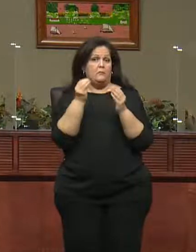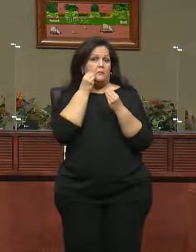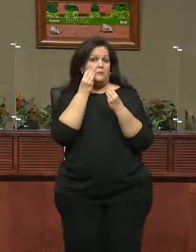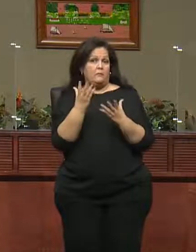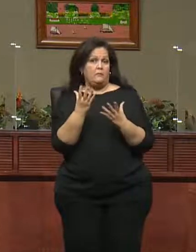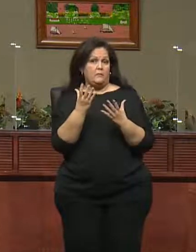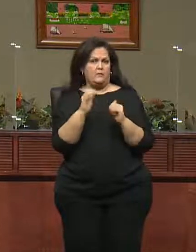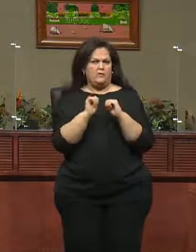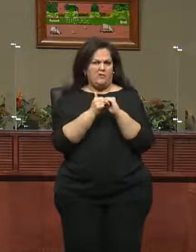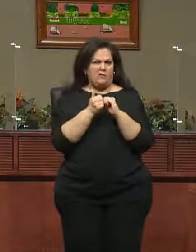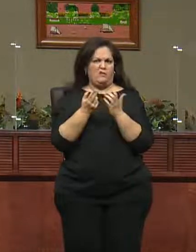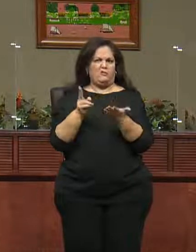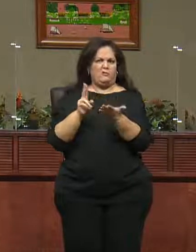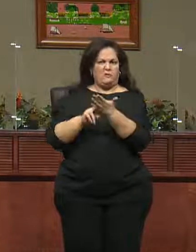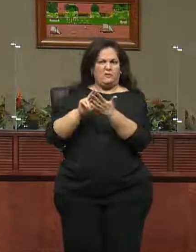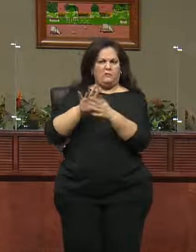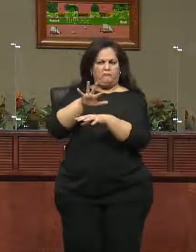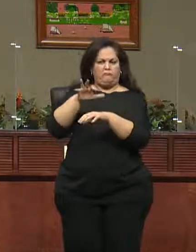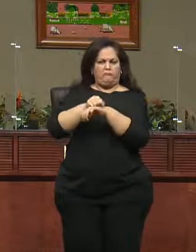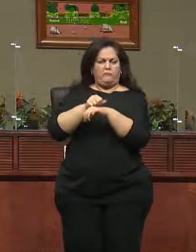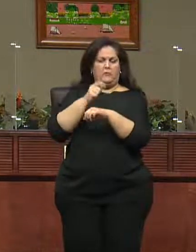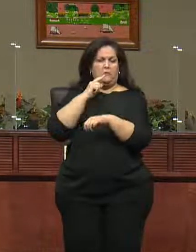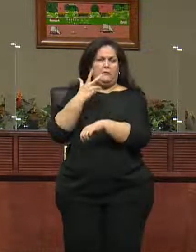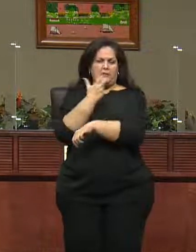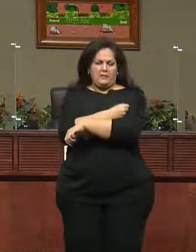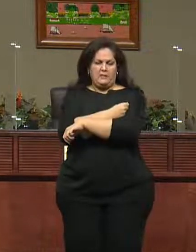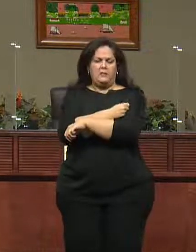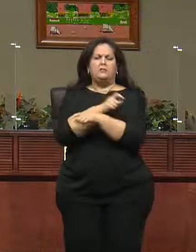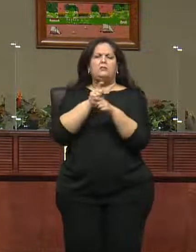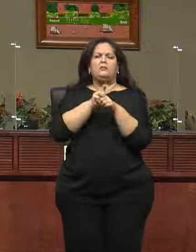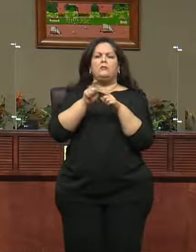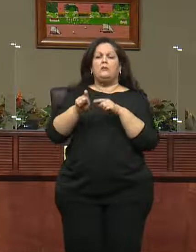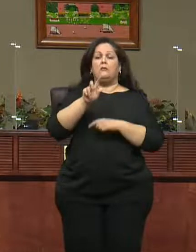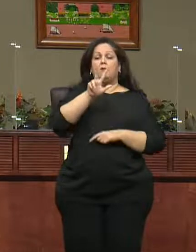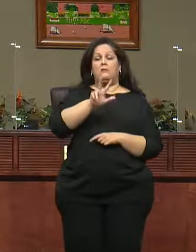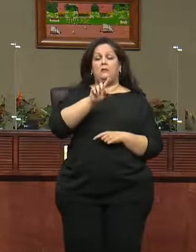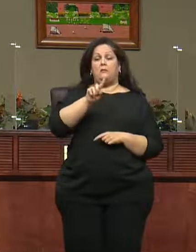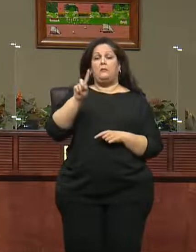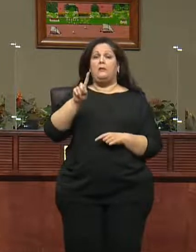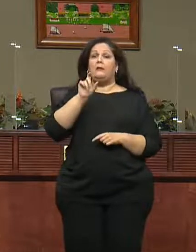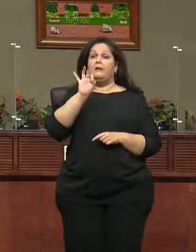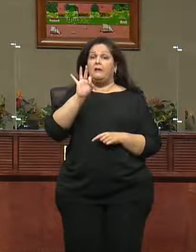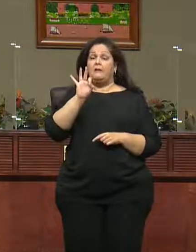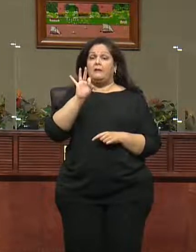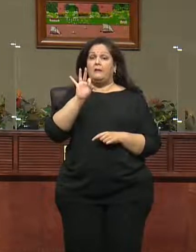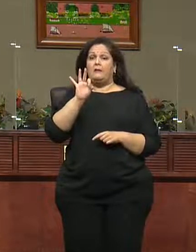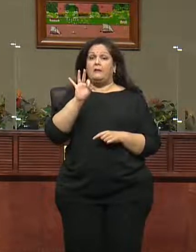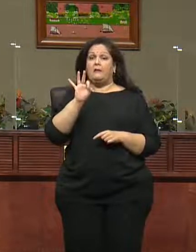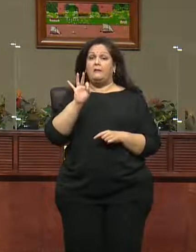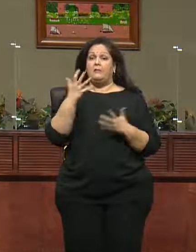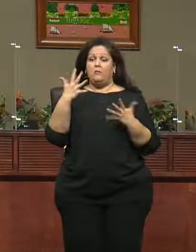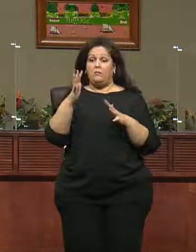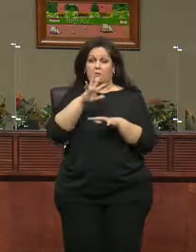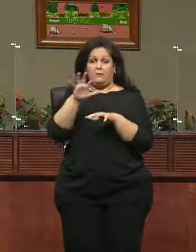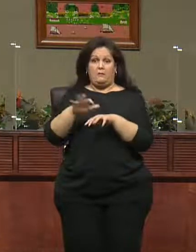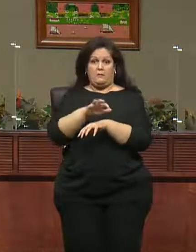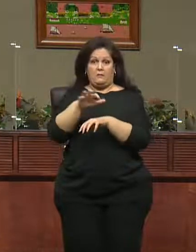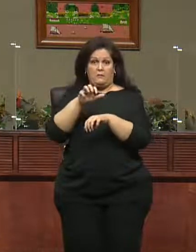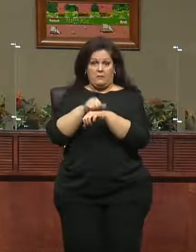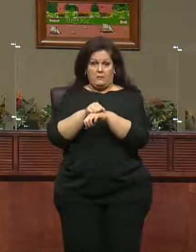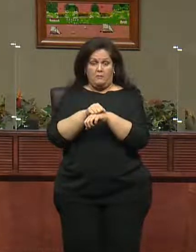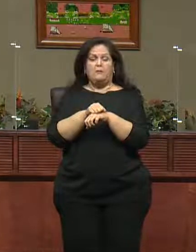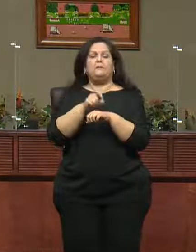about how to sign up for vaccinations, you can dial 311 if you have made an appointment and you want